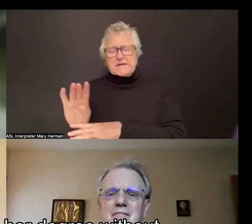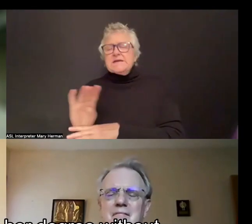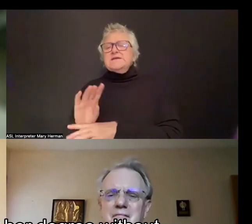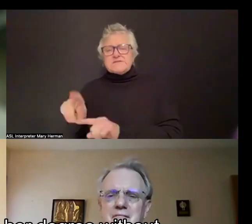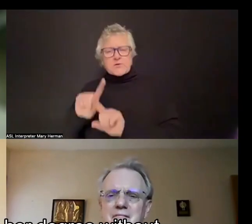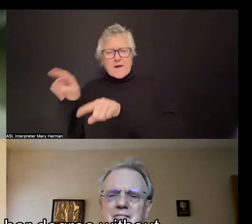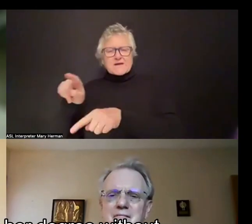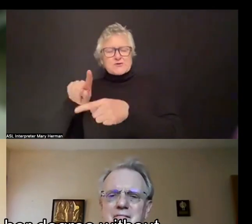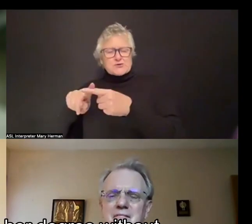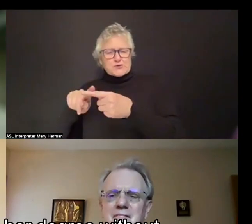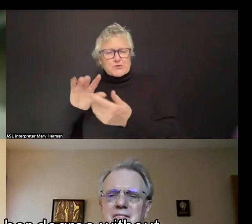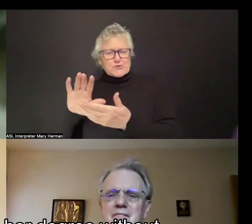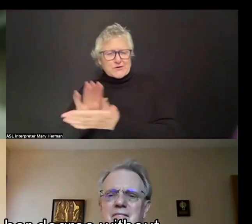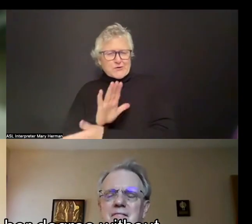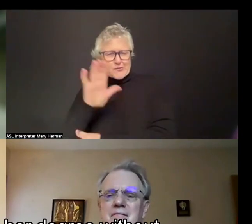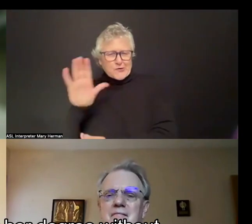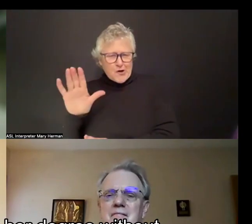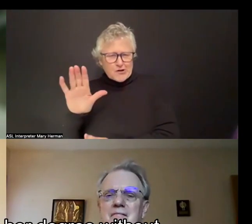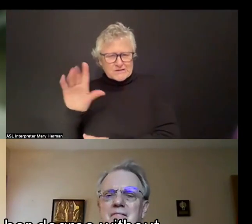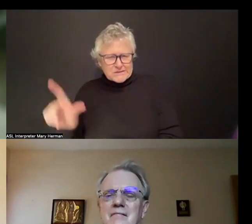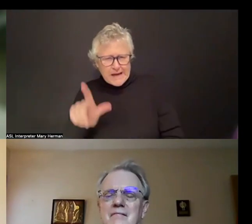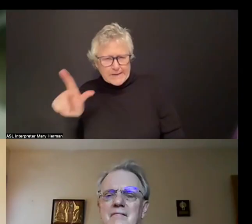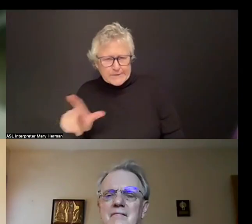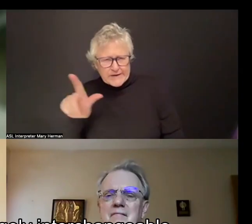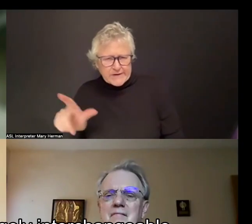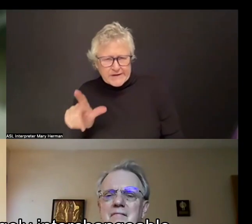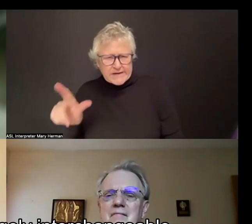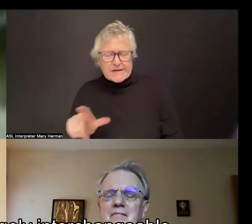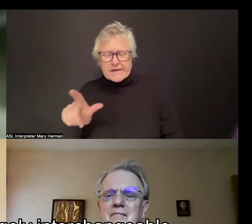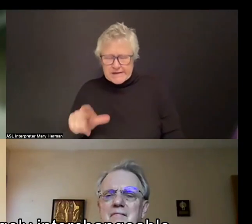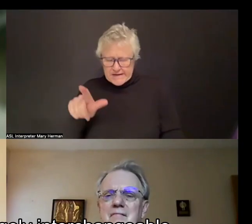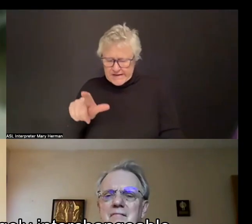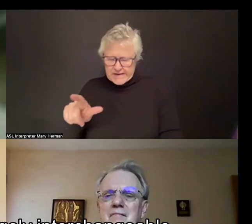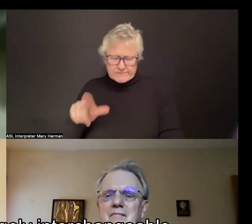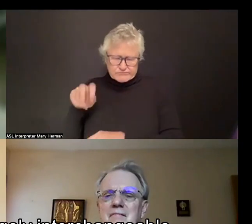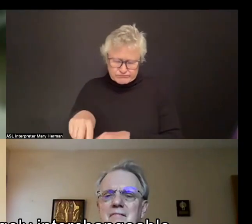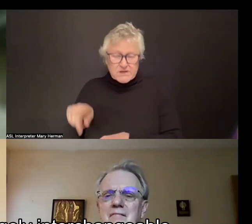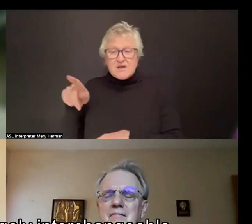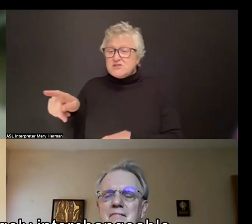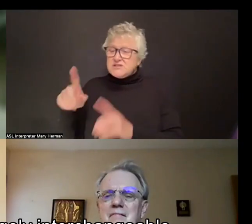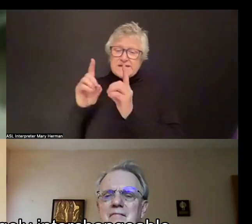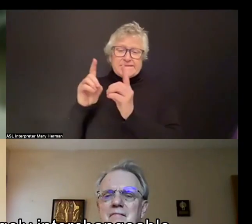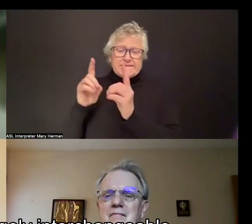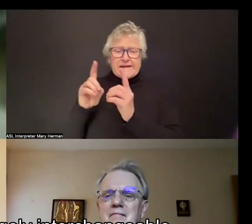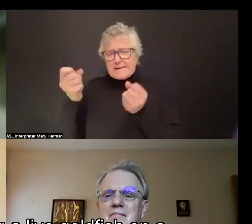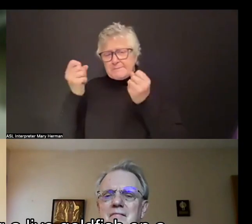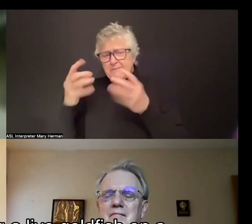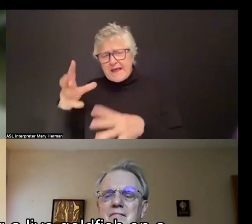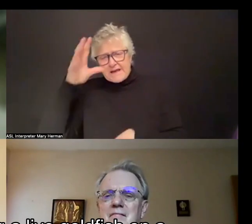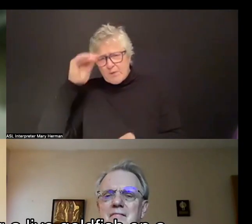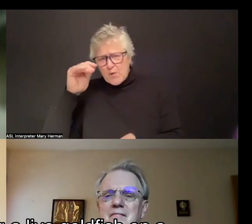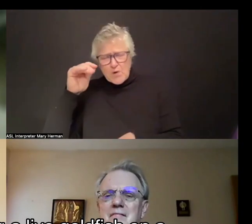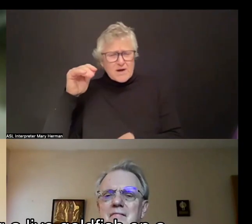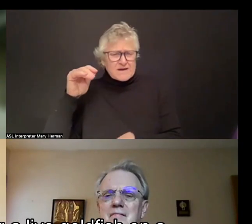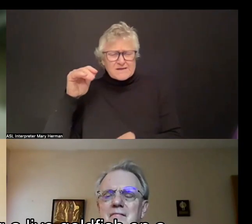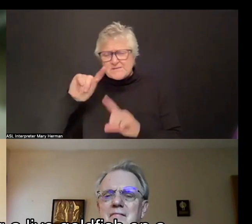would collect her degree without honors and disappear back to New Jersey. She would date largely interchangeable boys who took her to football games and thought swallowing a